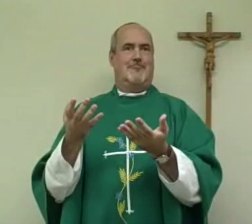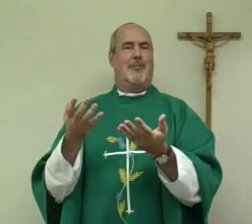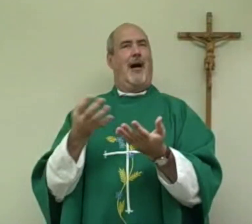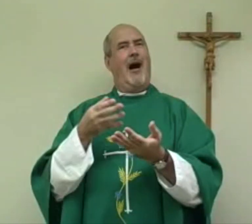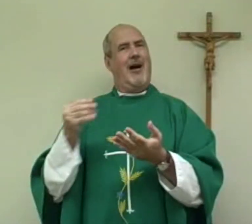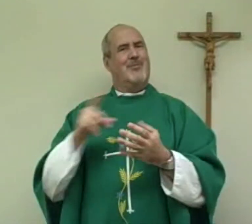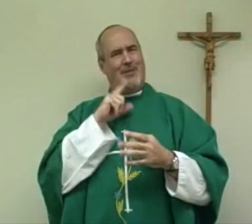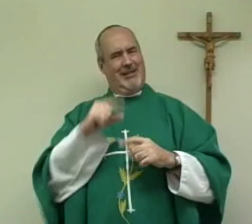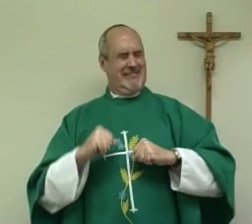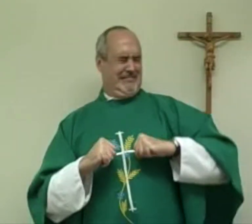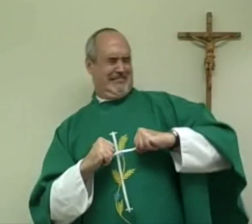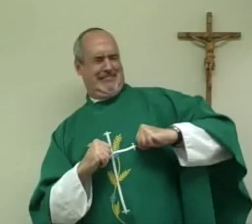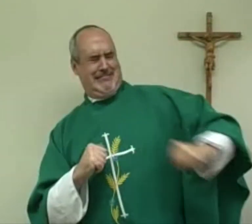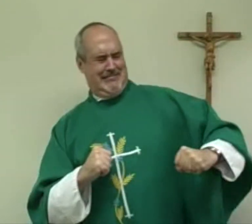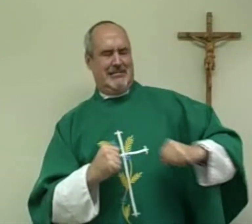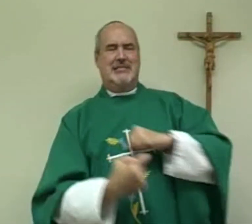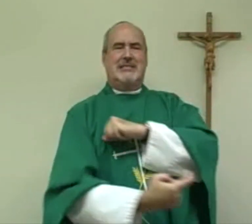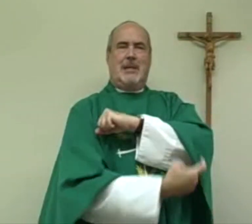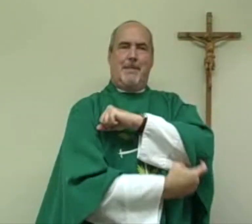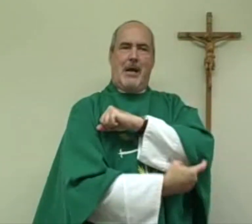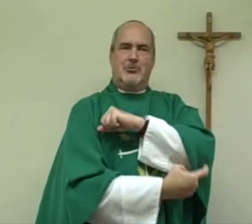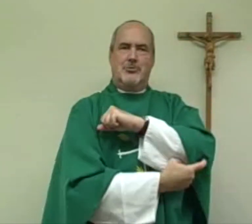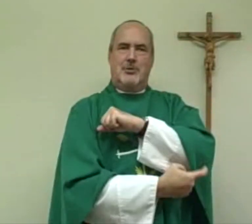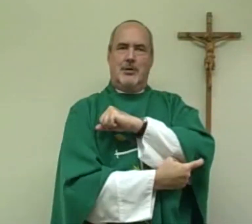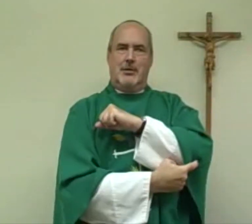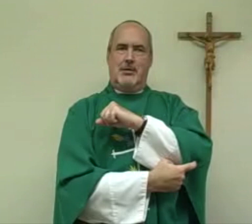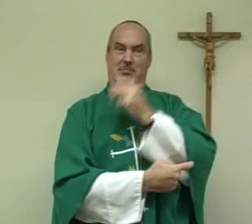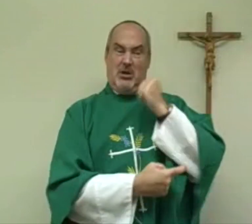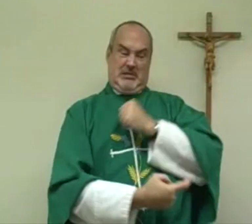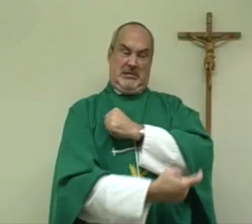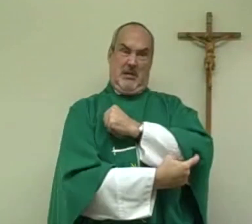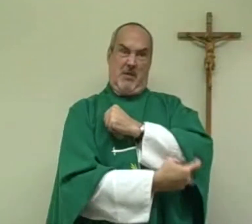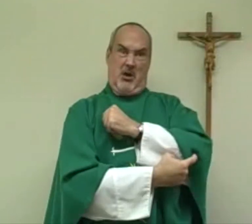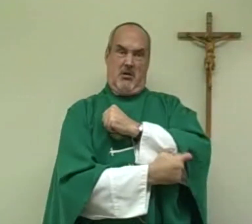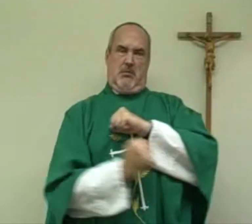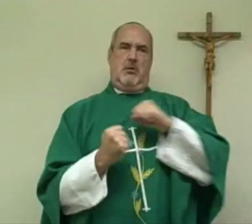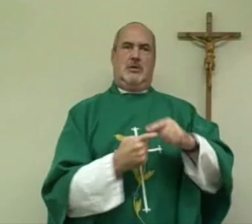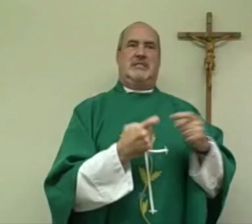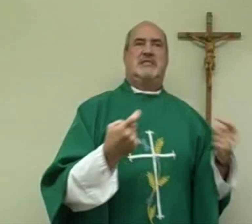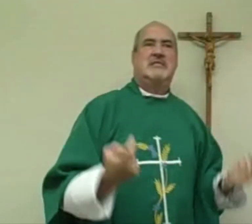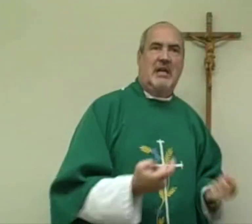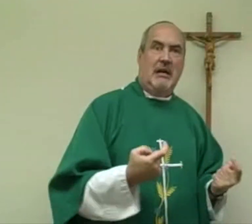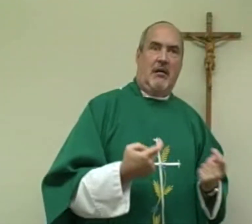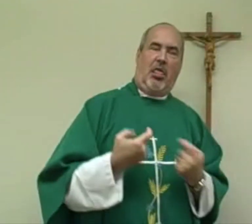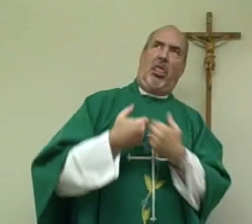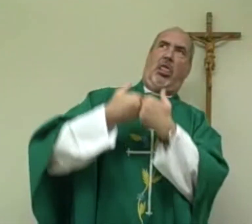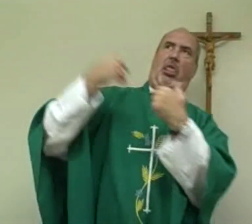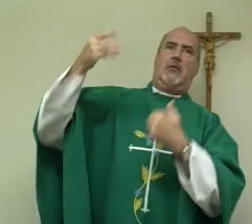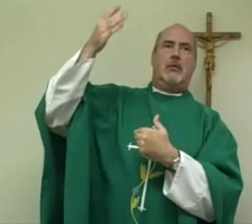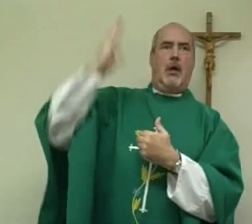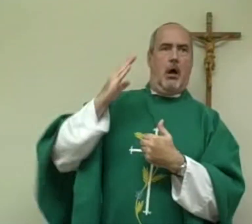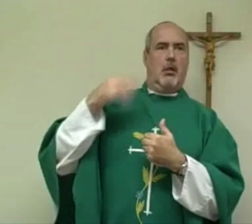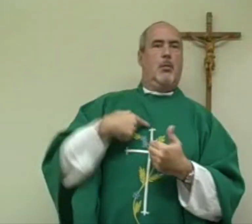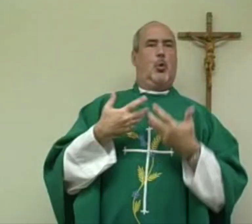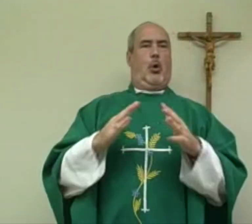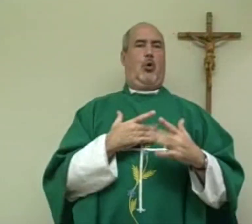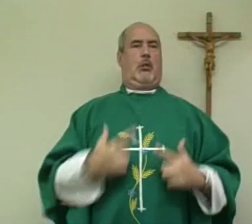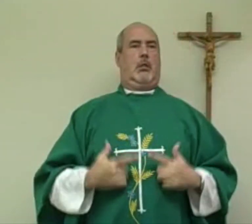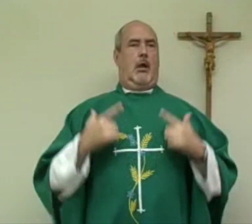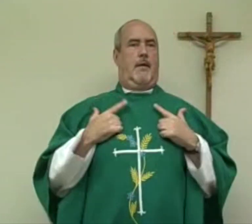follow God's teachings and his will. And we have to resist that temptation which leads us to sin and separates